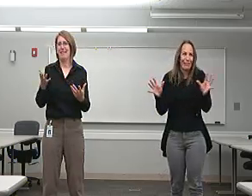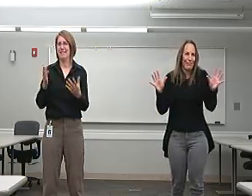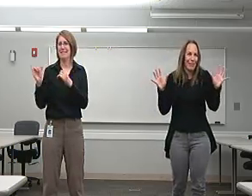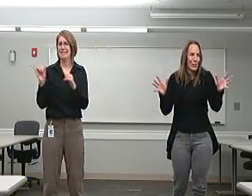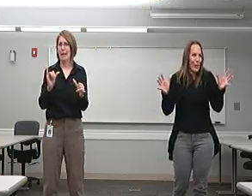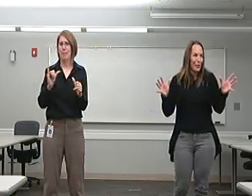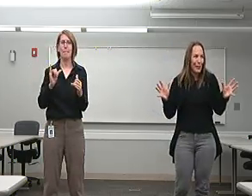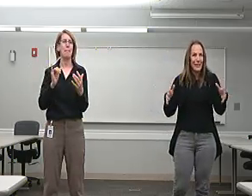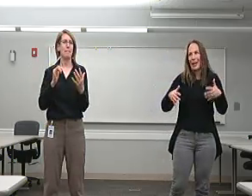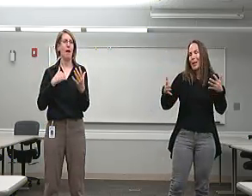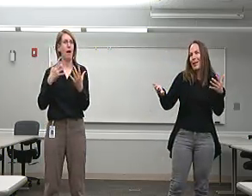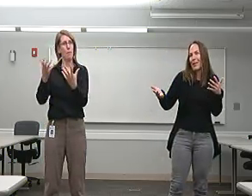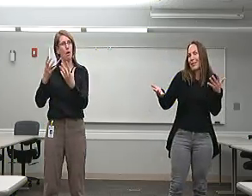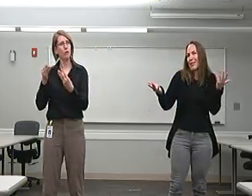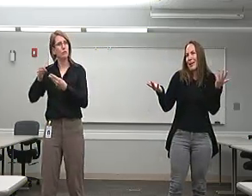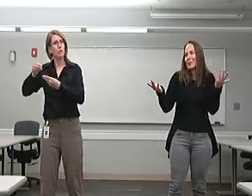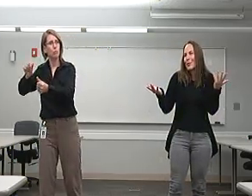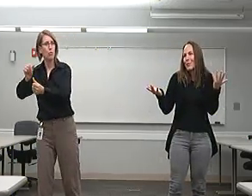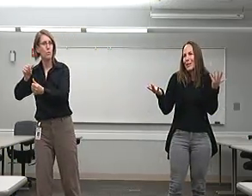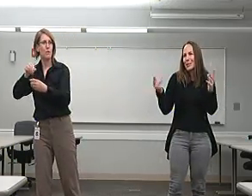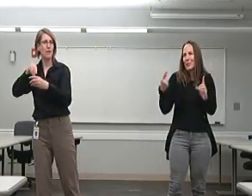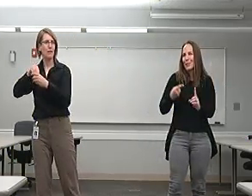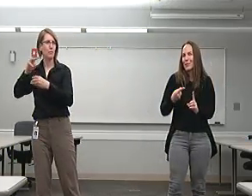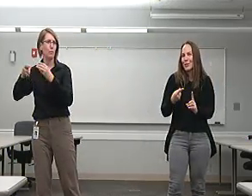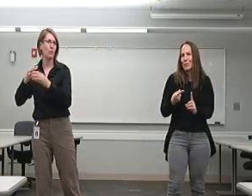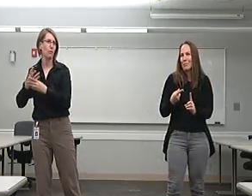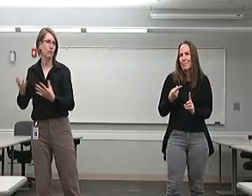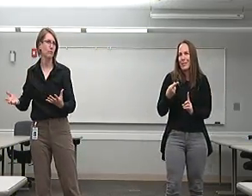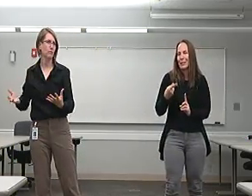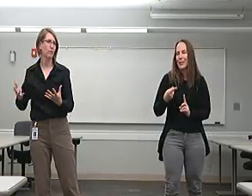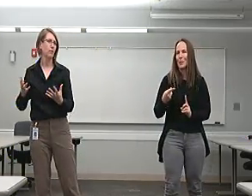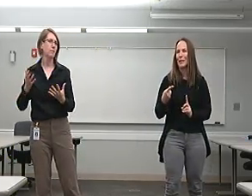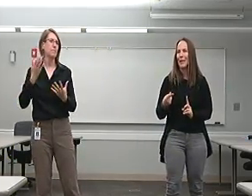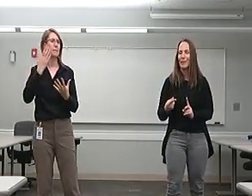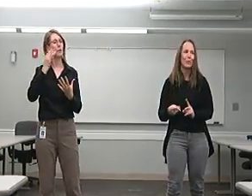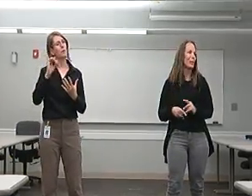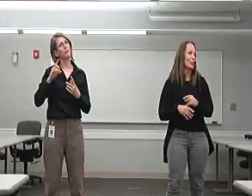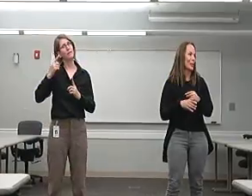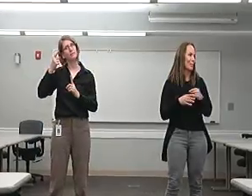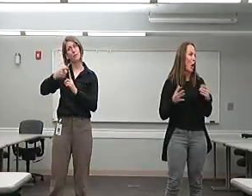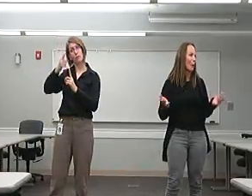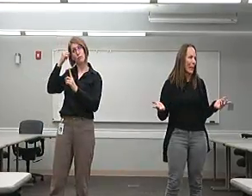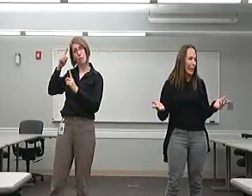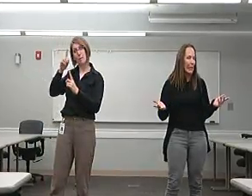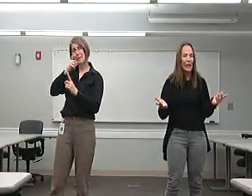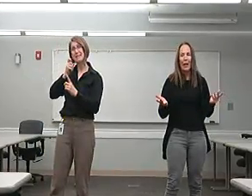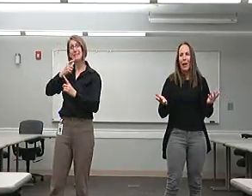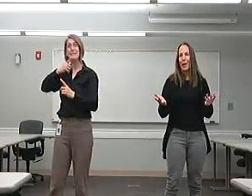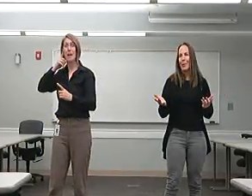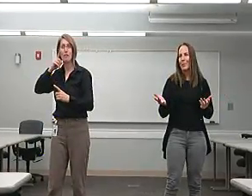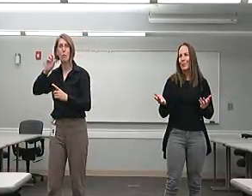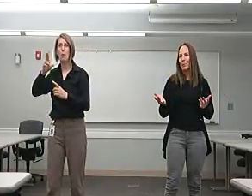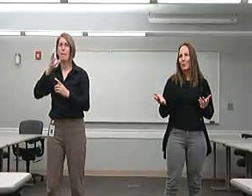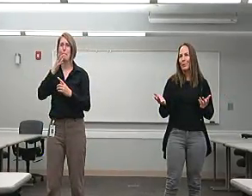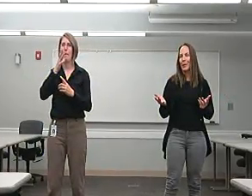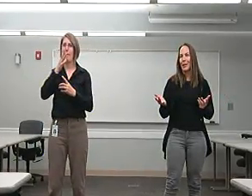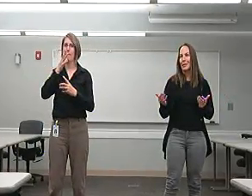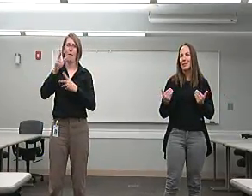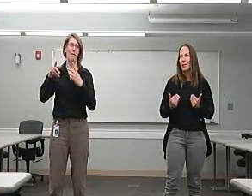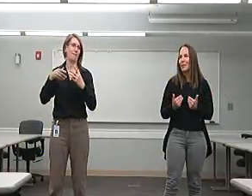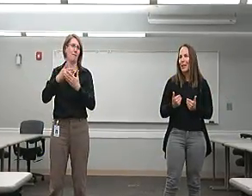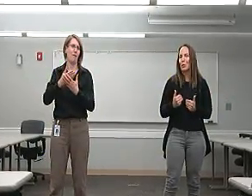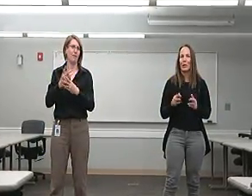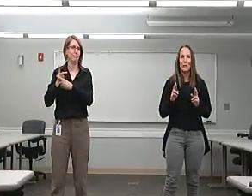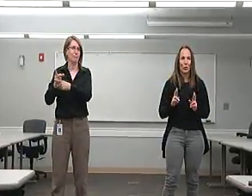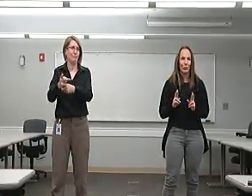that I don't know that it's specific to Leah being deaf or it's just momming, but still at 22, if